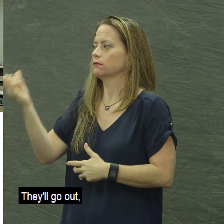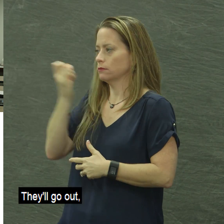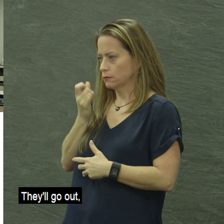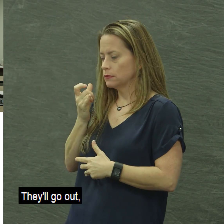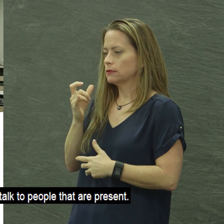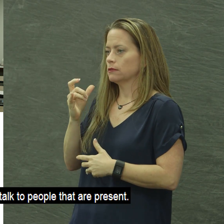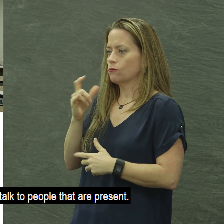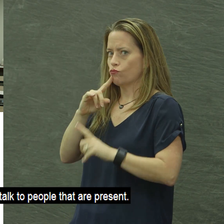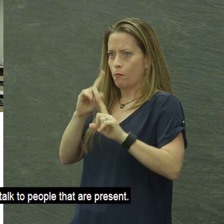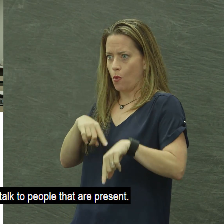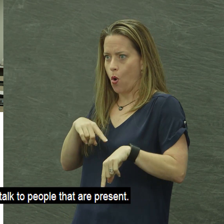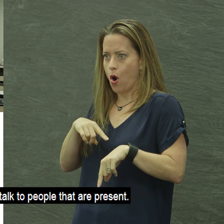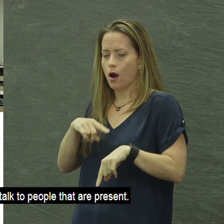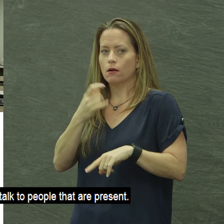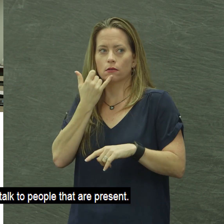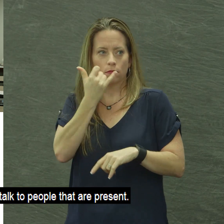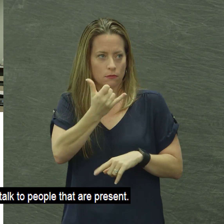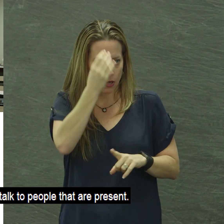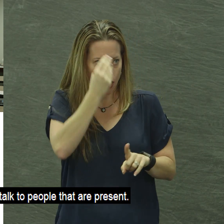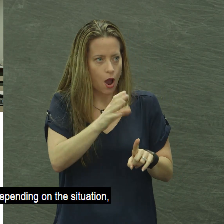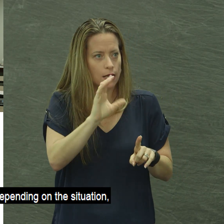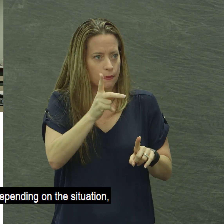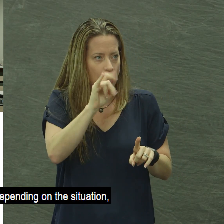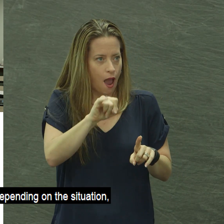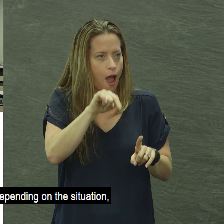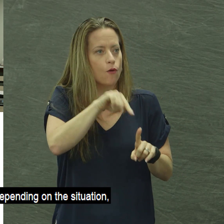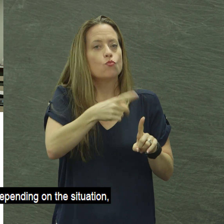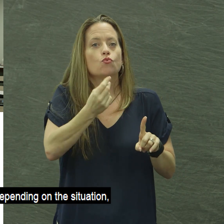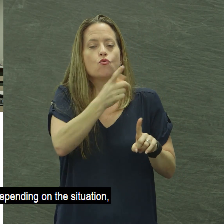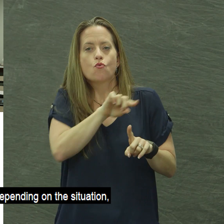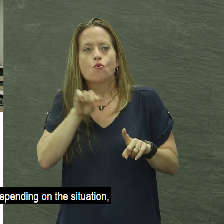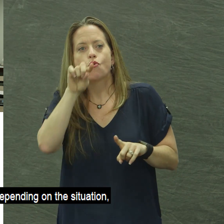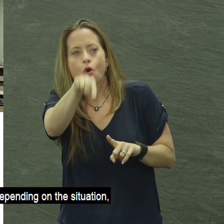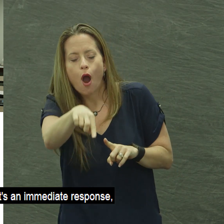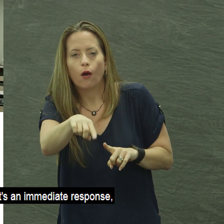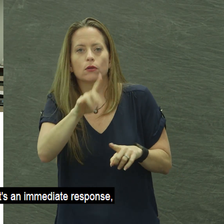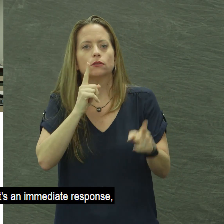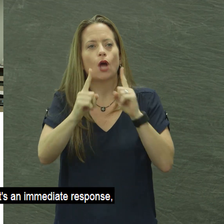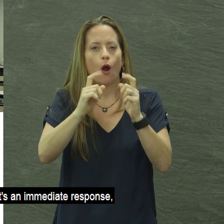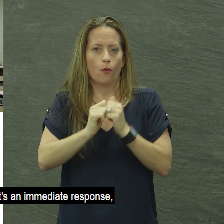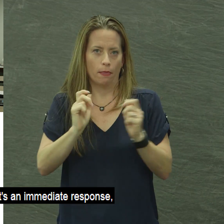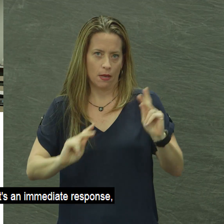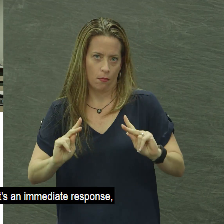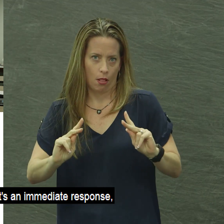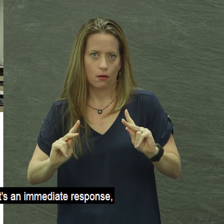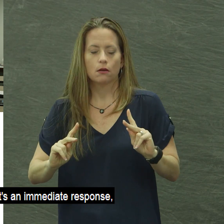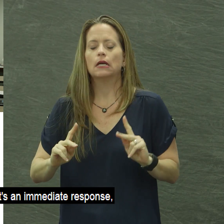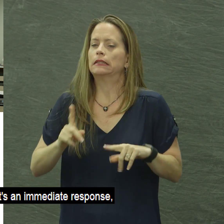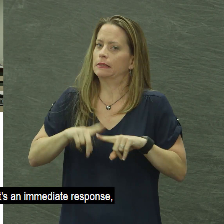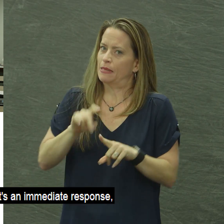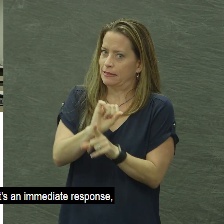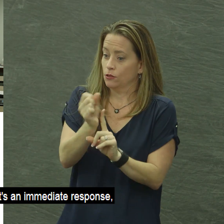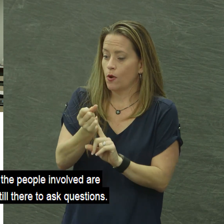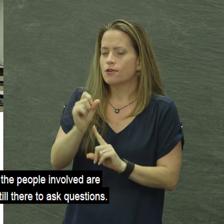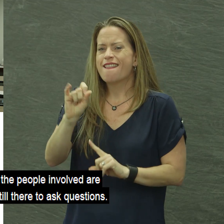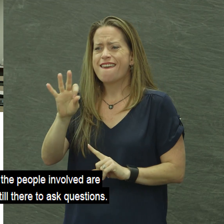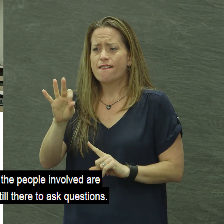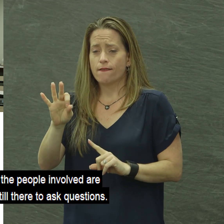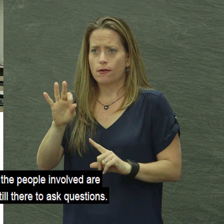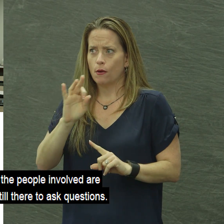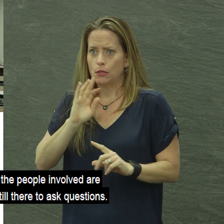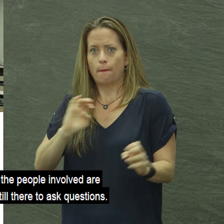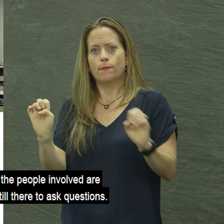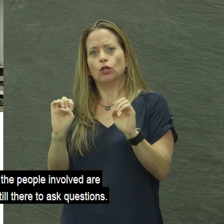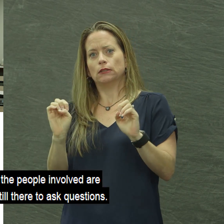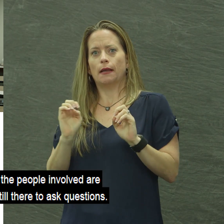They'll go out, they'll talk to people that are present. Depending on the situation, if it's an immediate response, the